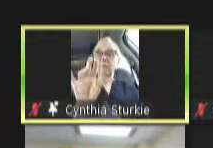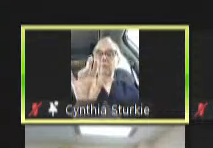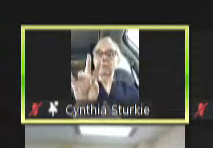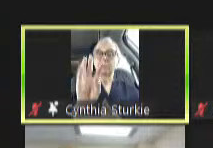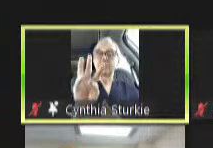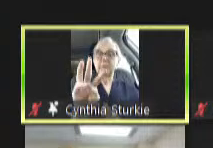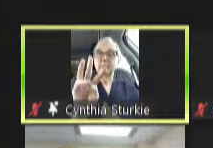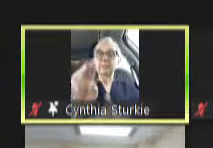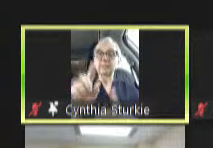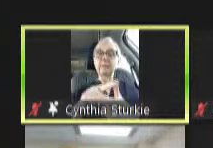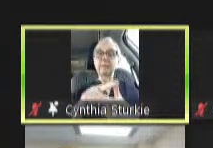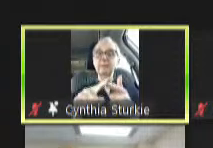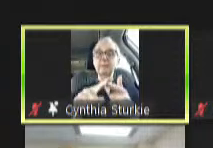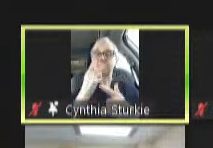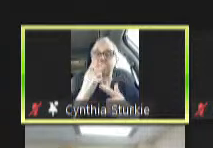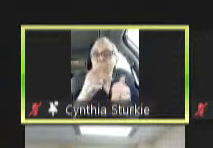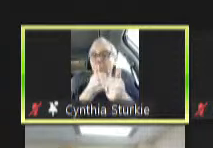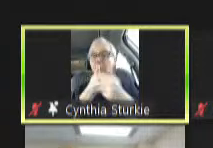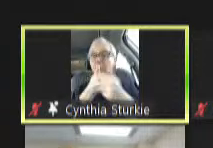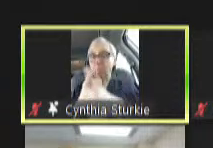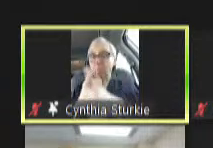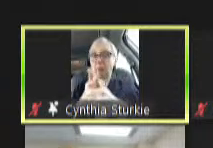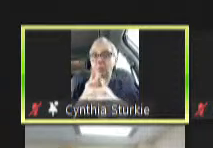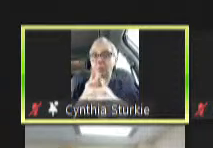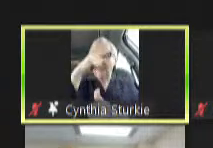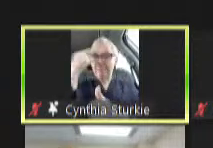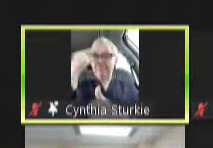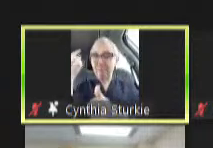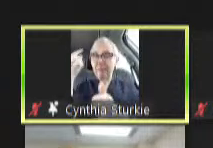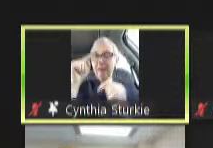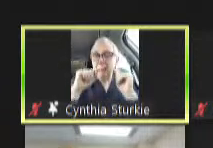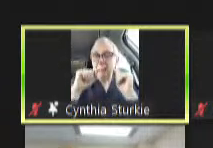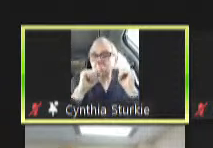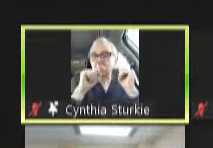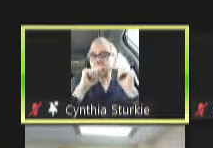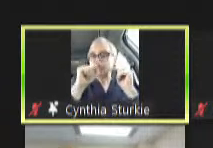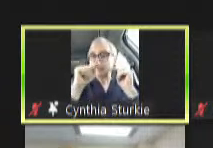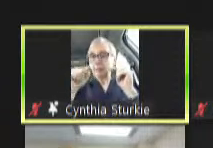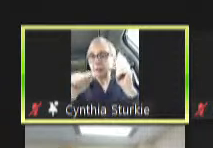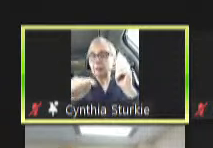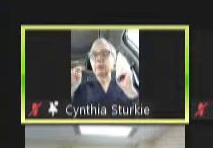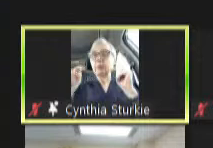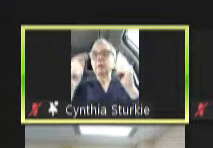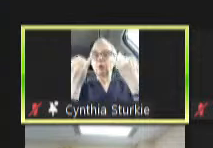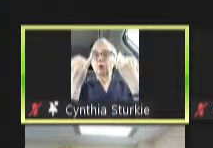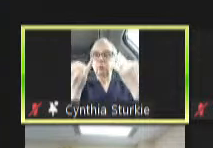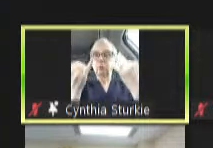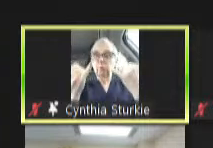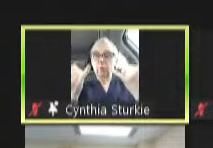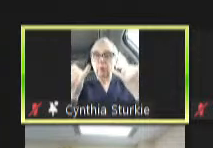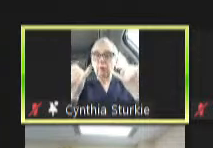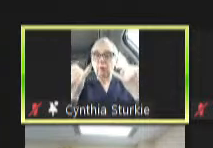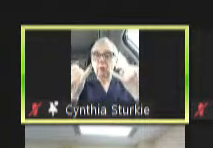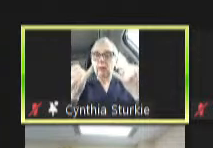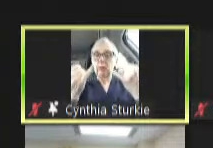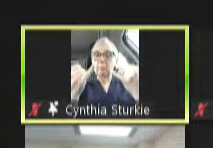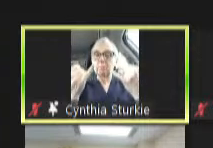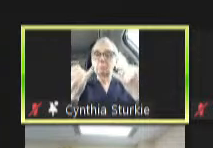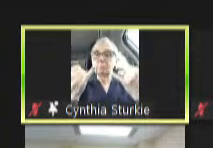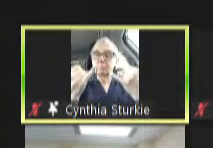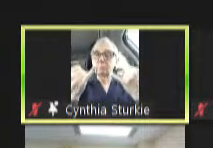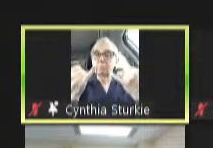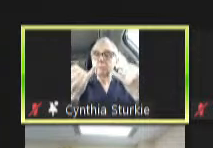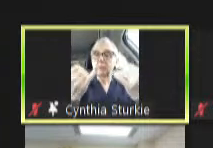then if you follow that black line, that shows you our current number of hospitalizations and what our trajectory has been over the